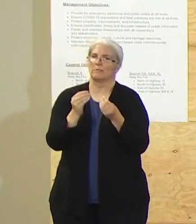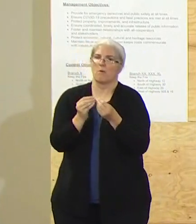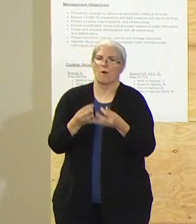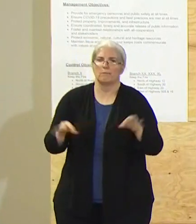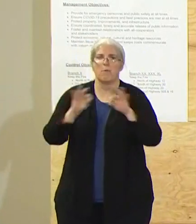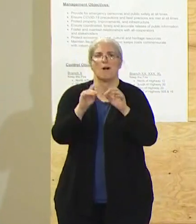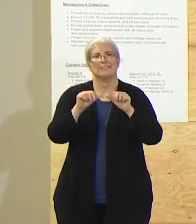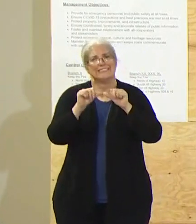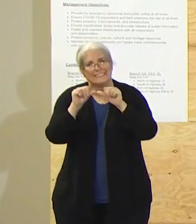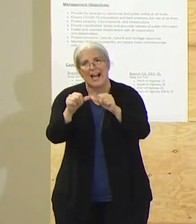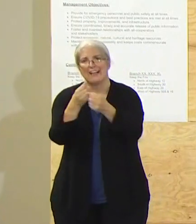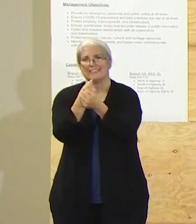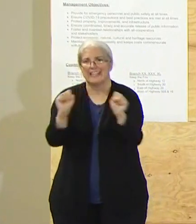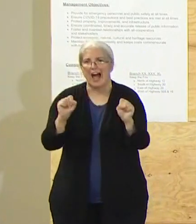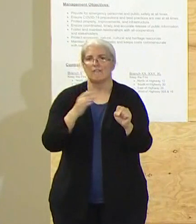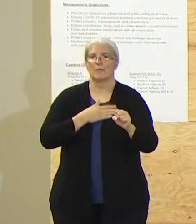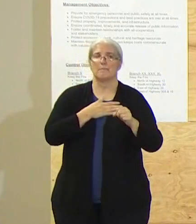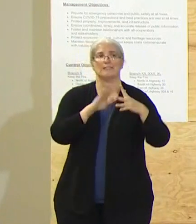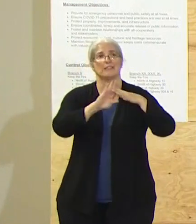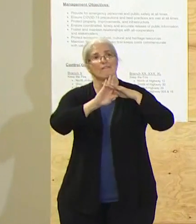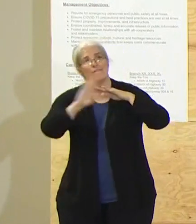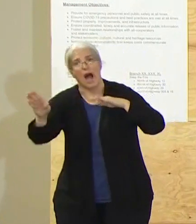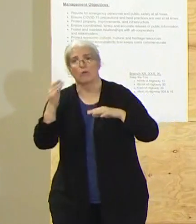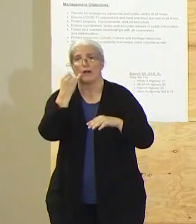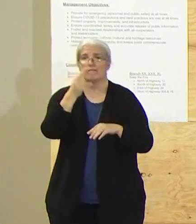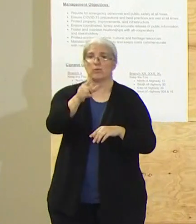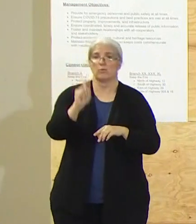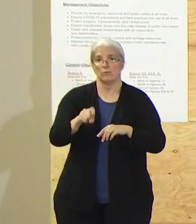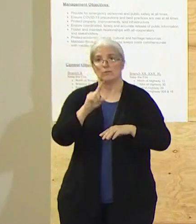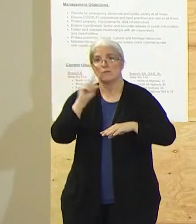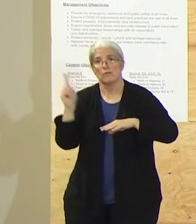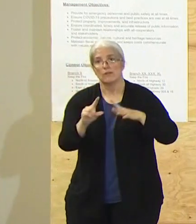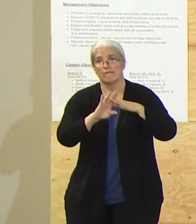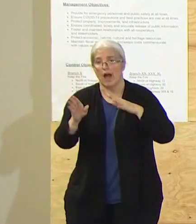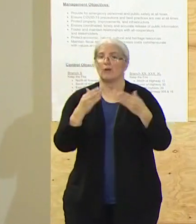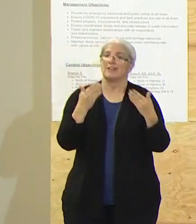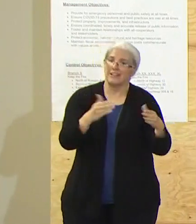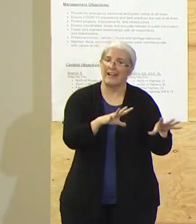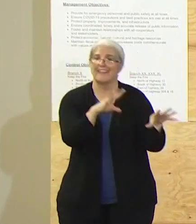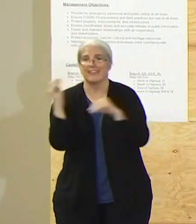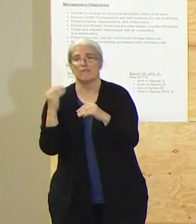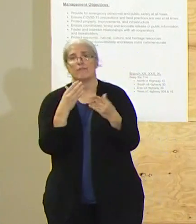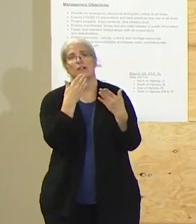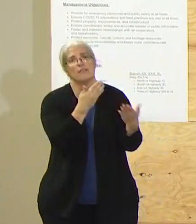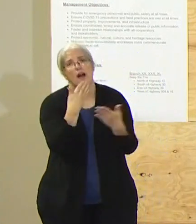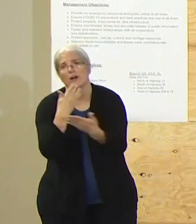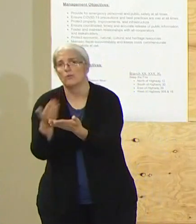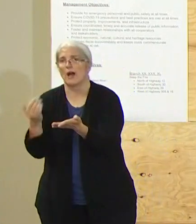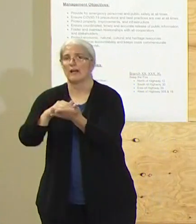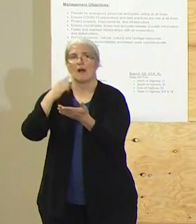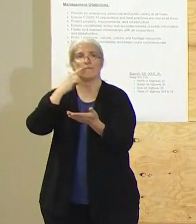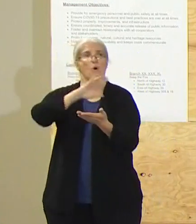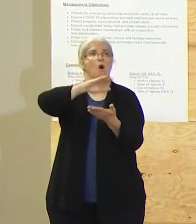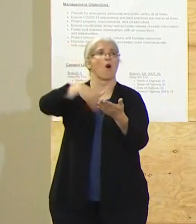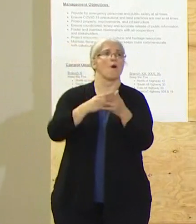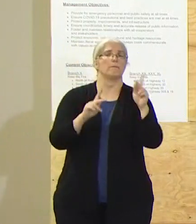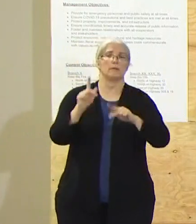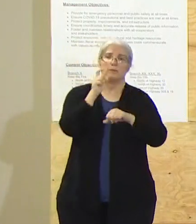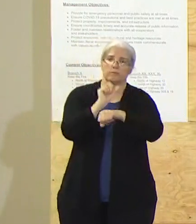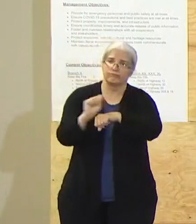seriously these evacuation orders. And thank you again to the incredible leadership of each and every firefighter in the state of California. Thank you.